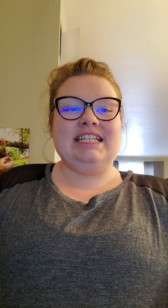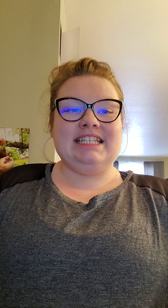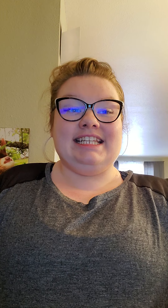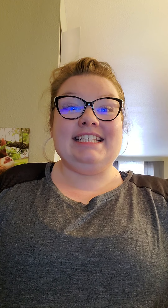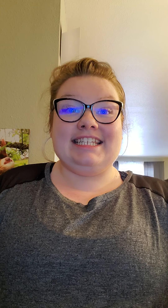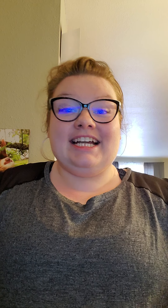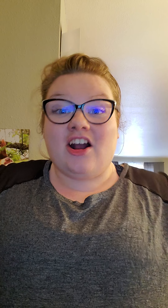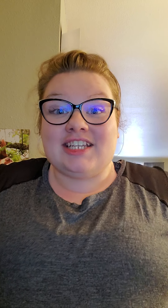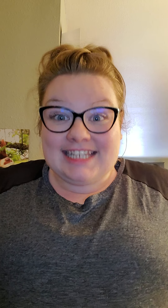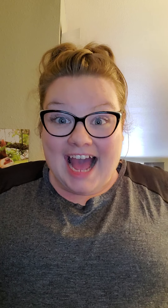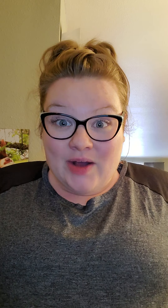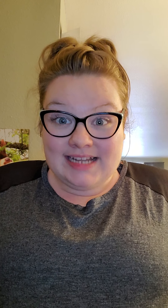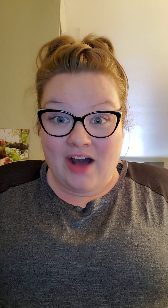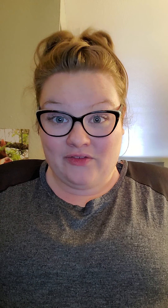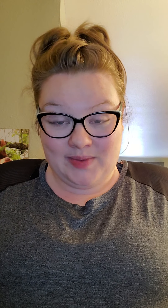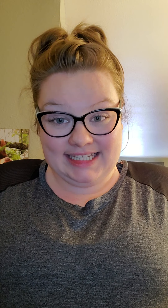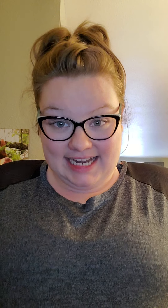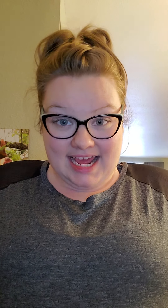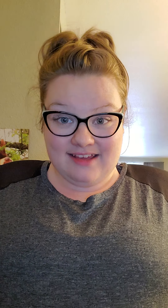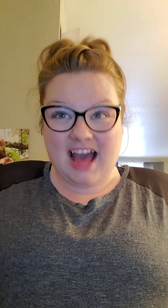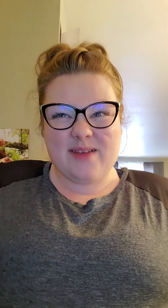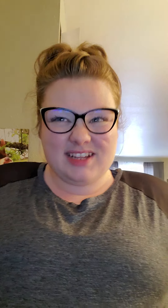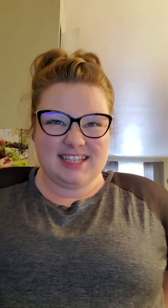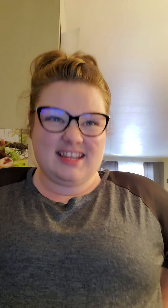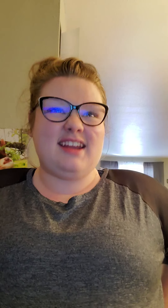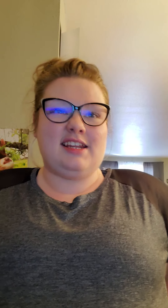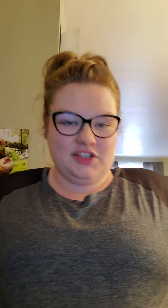Let's sing our sound alphabet today. I'm going to sign it too.